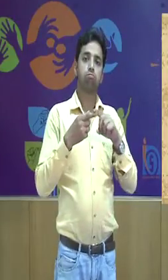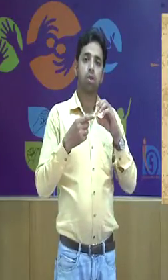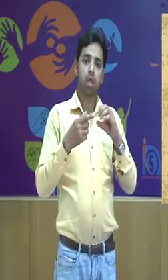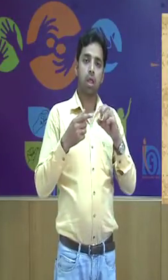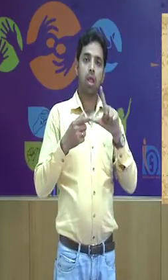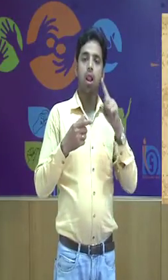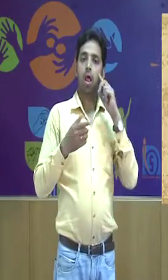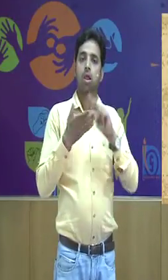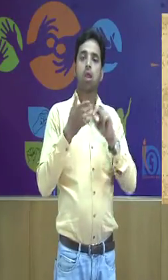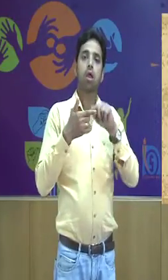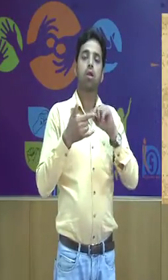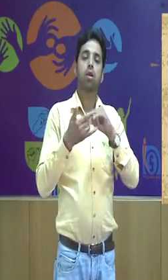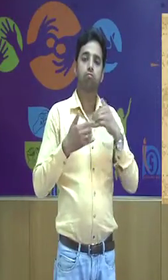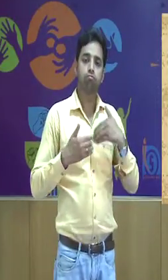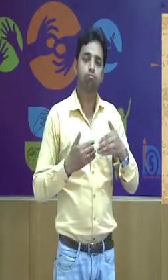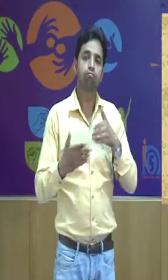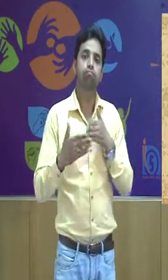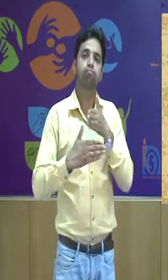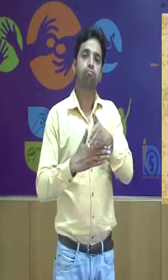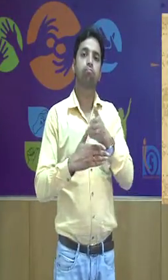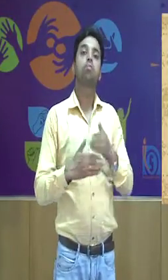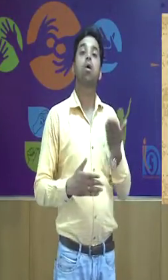the post-Vedic period,